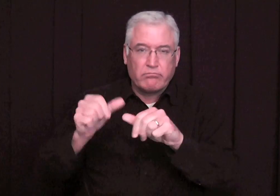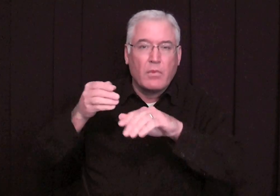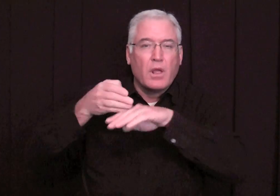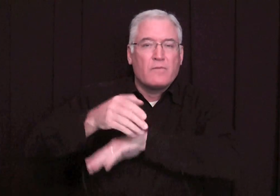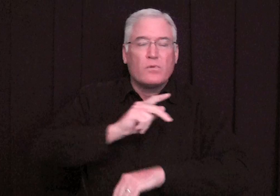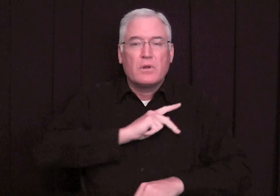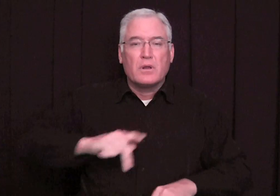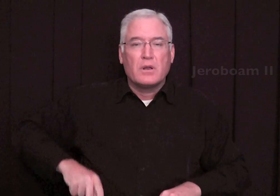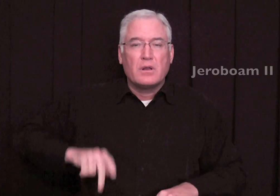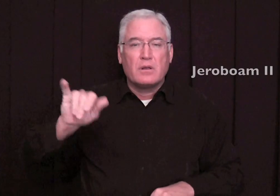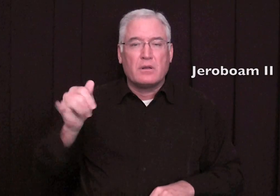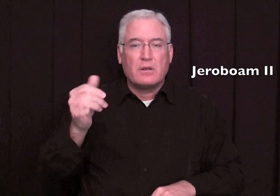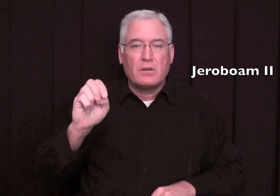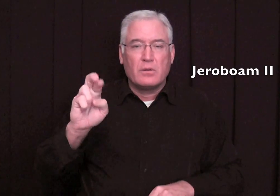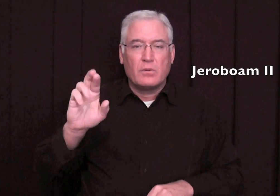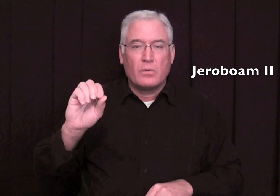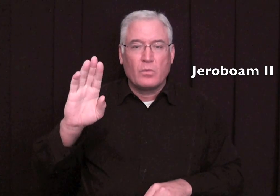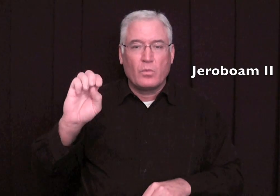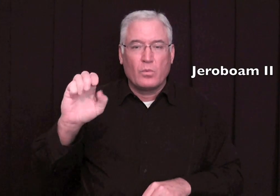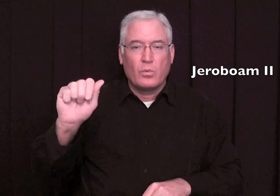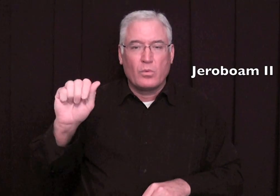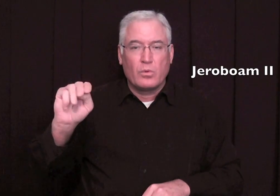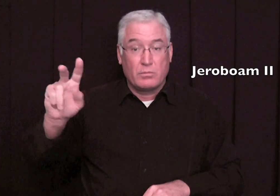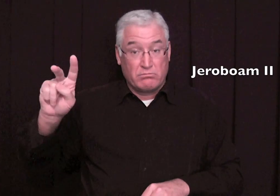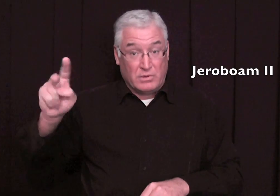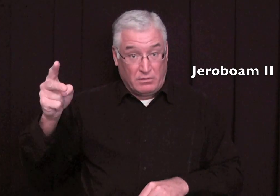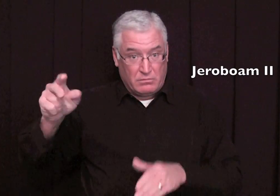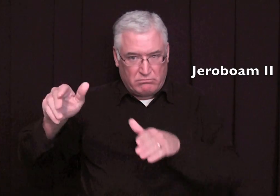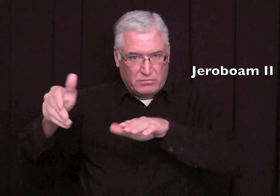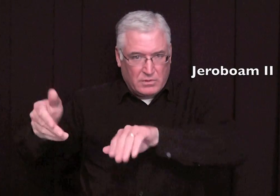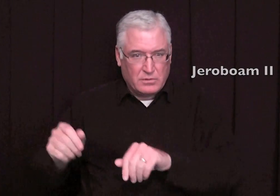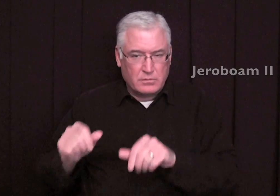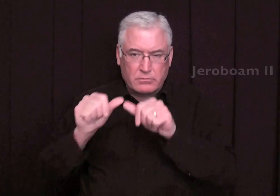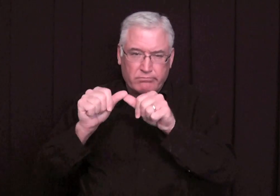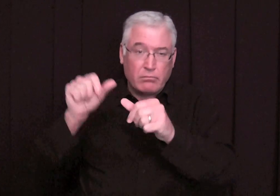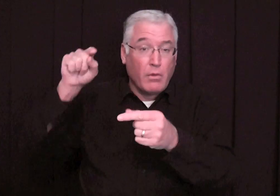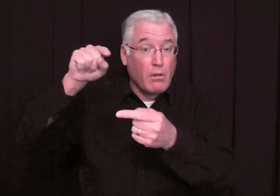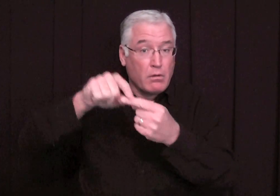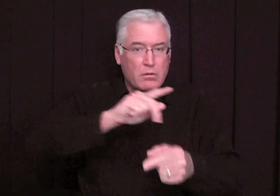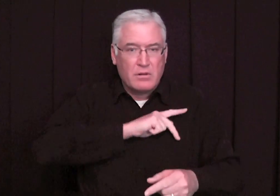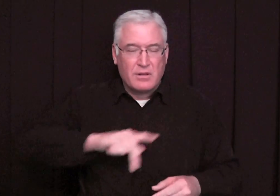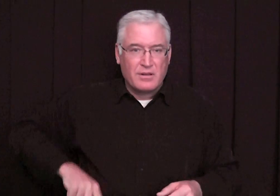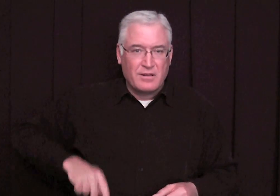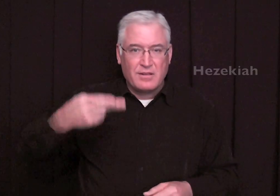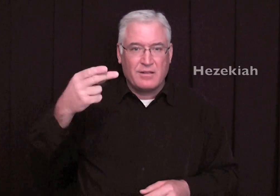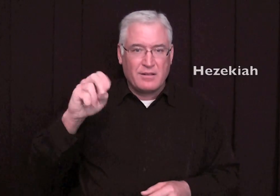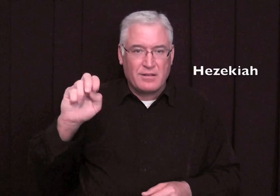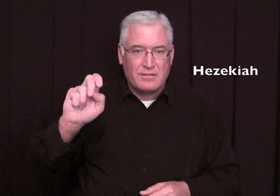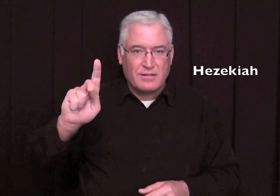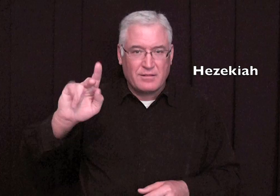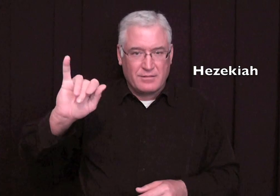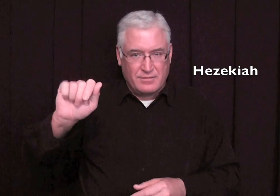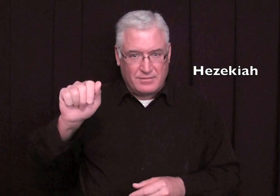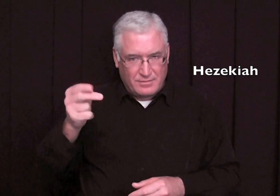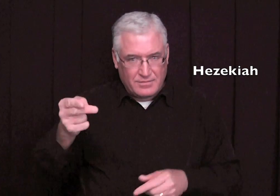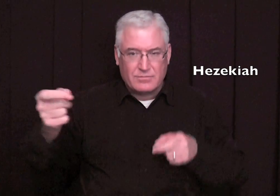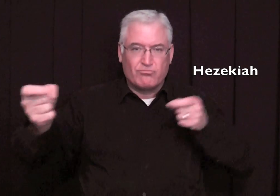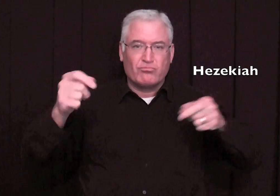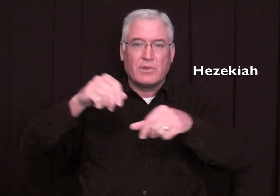Hosea's ministry continued after King Jeroboam II died, and all the way to King